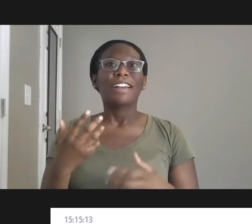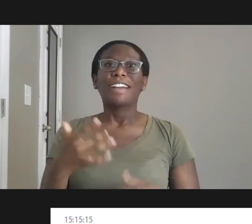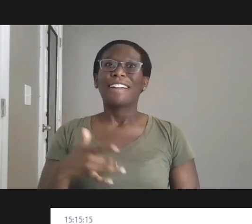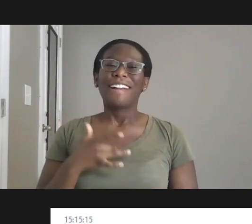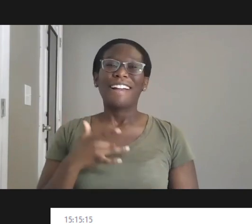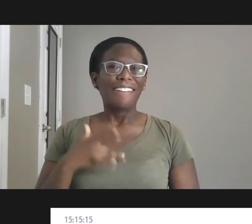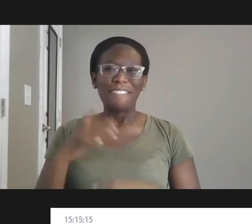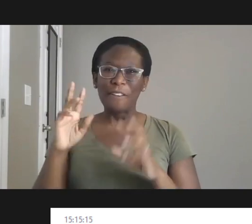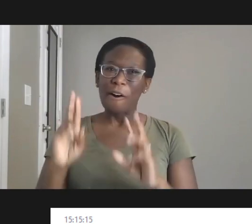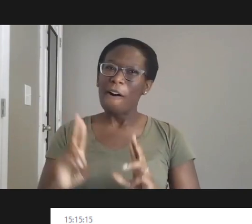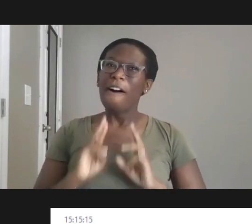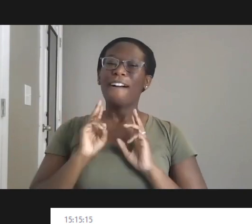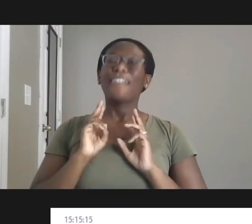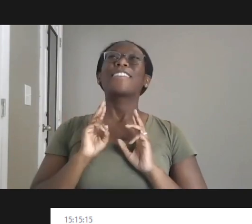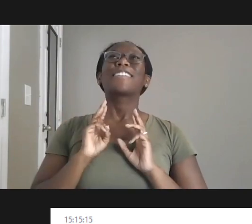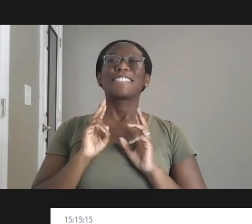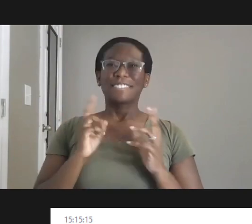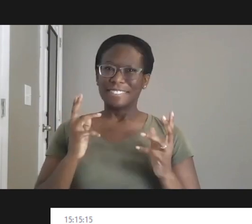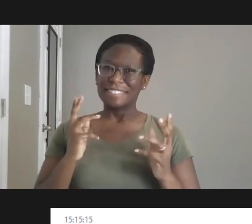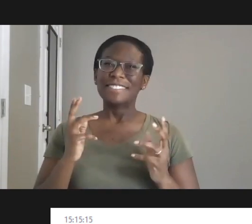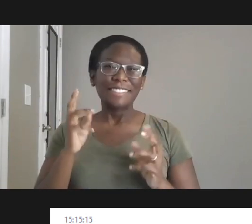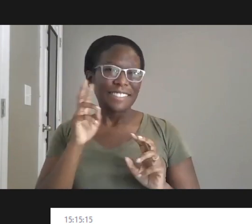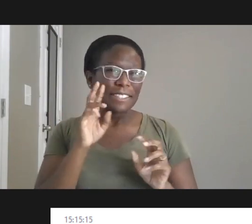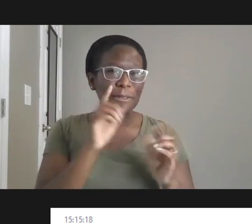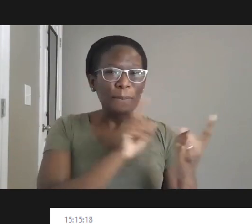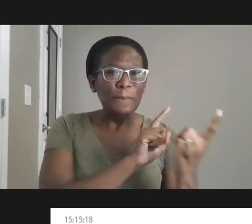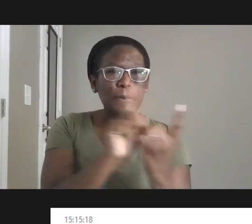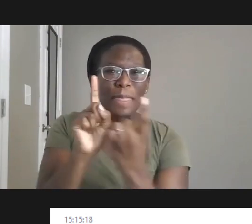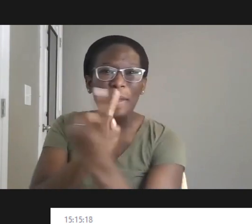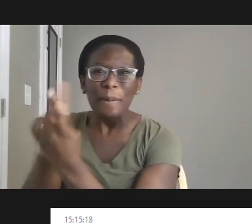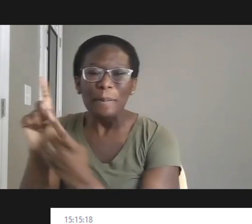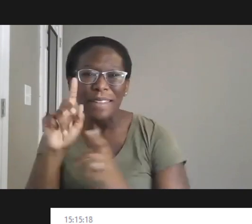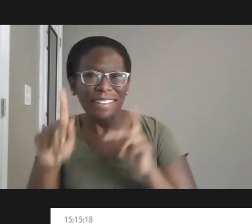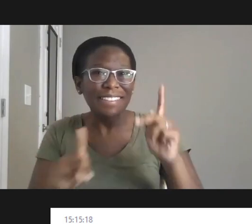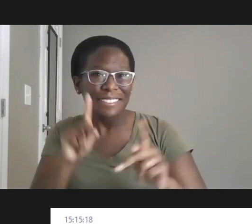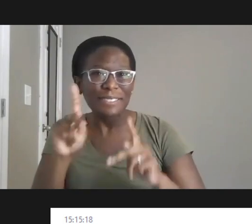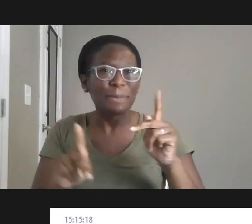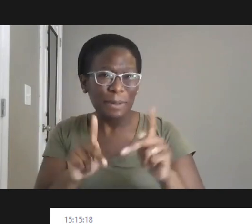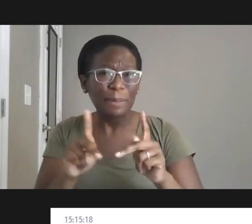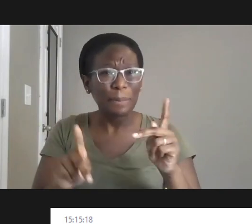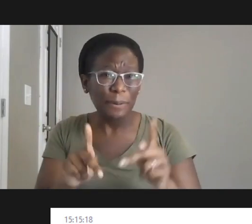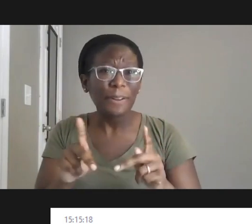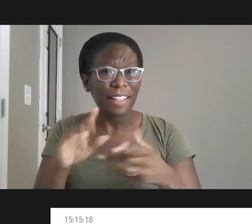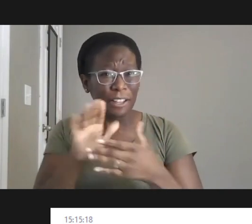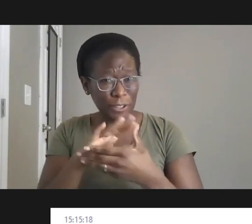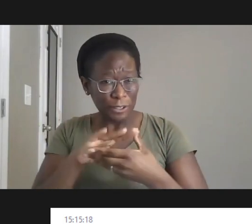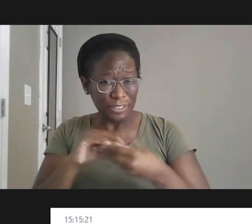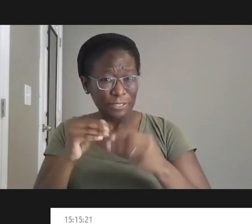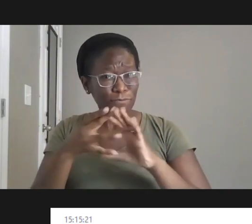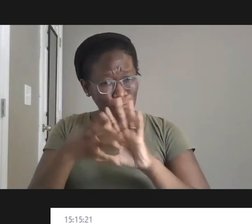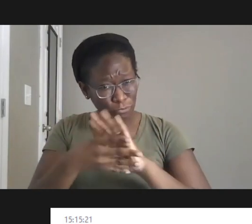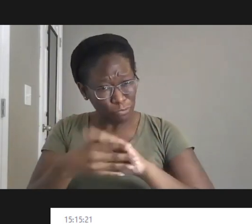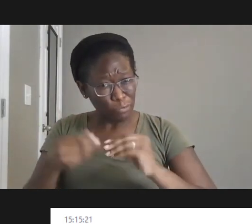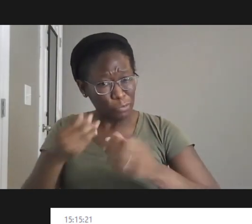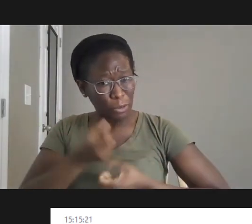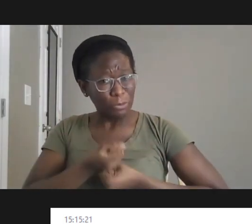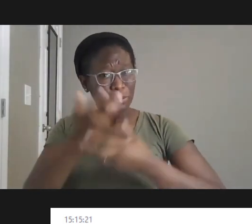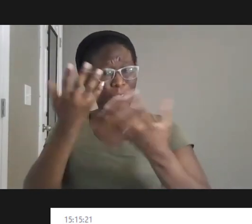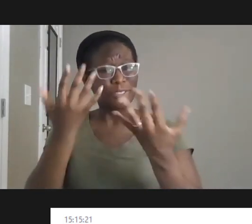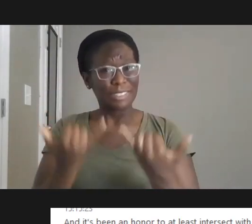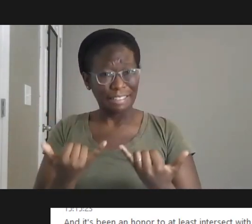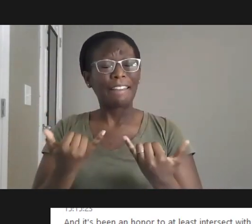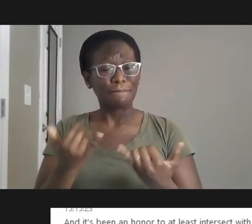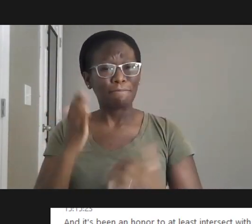at least intersect with these individuals whose stories will be shared today. And